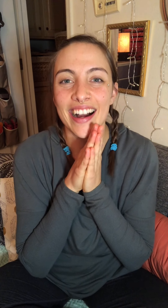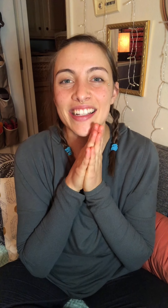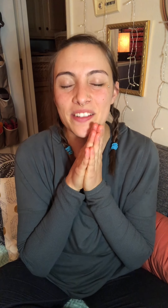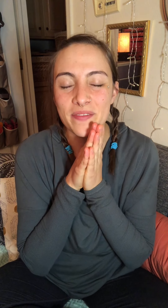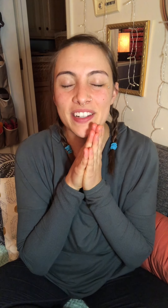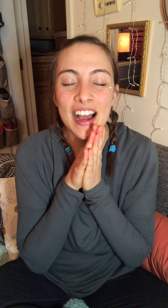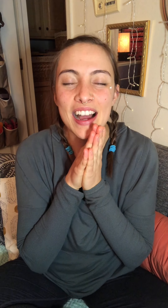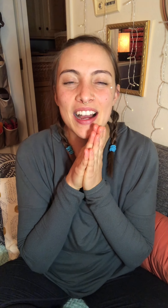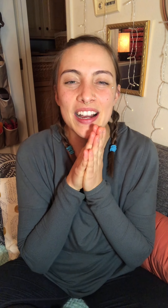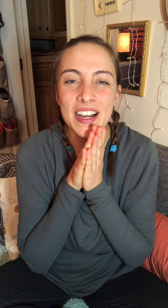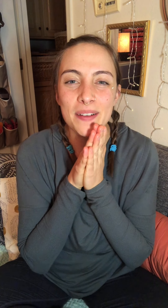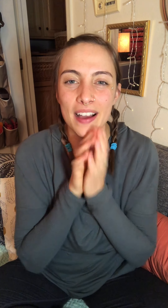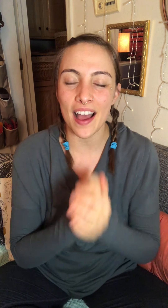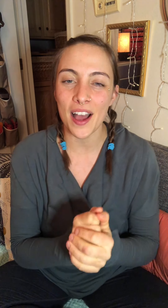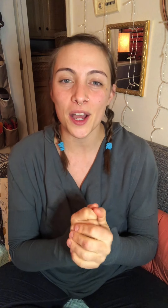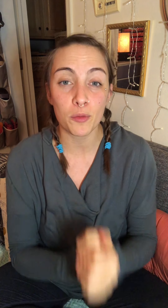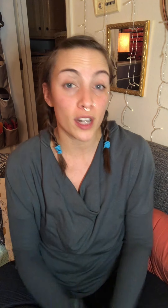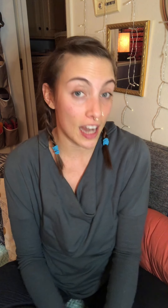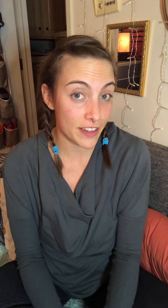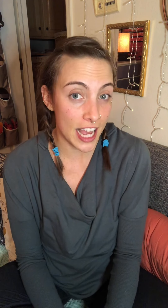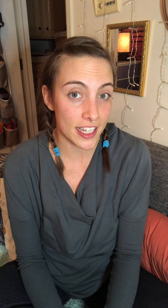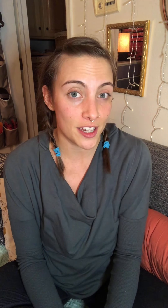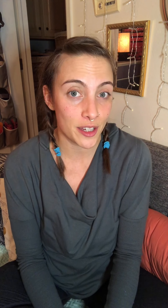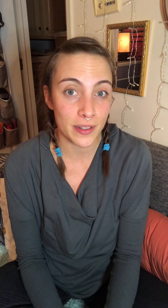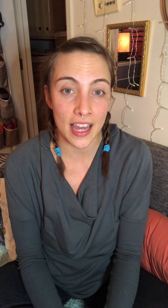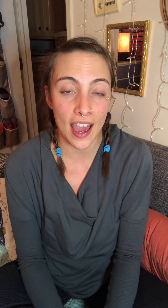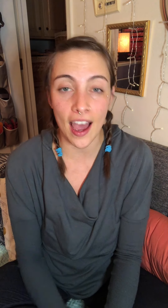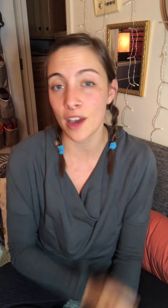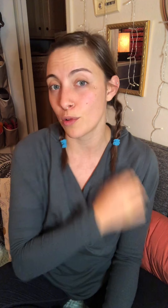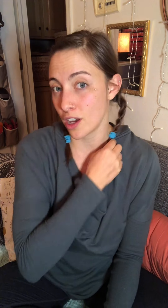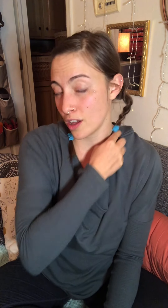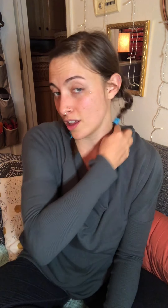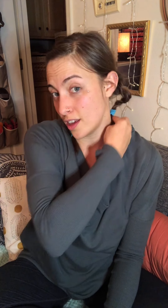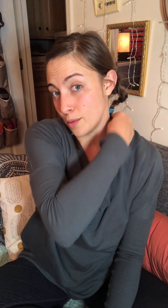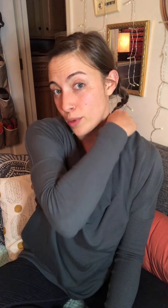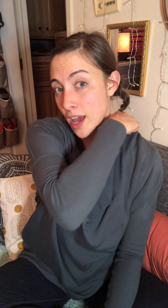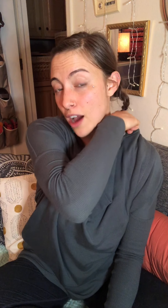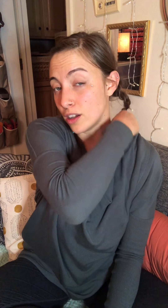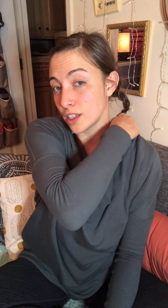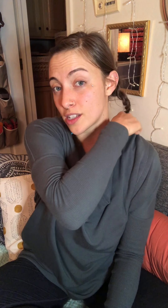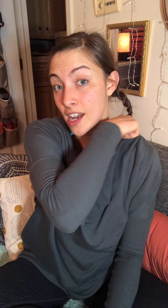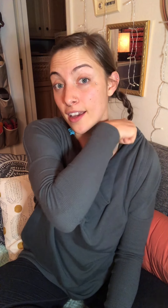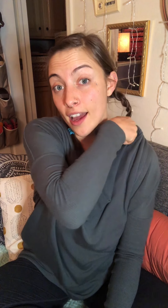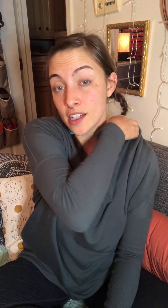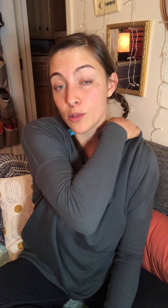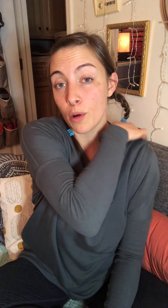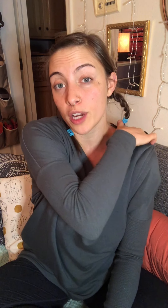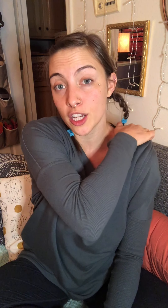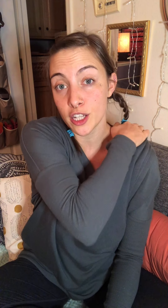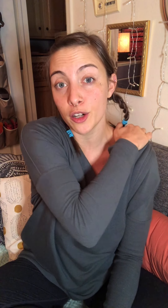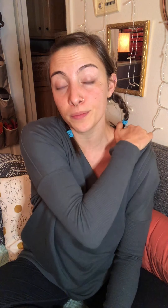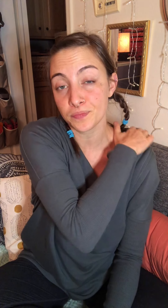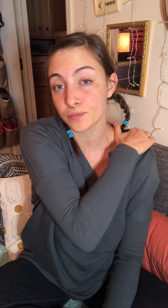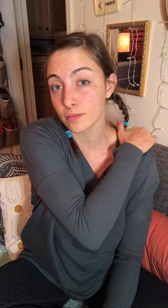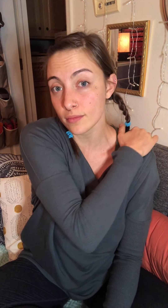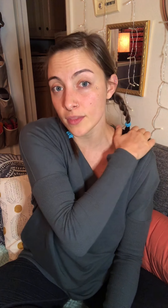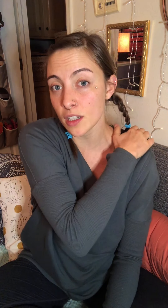Awesome job. We're gonna have a test on Tuesday. I will put out a little study guide as to what we're gonna do,